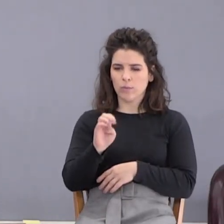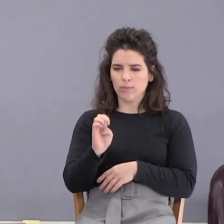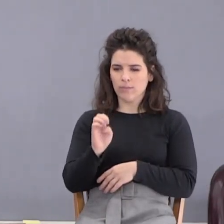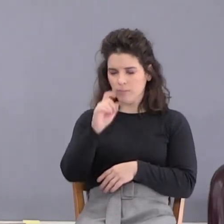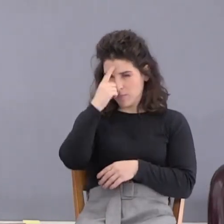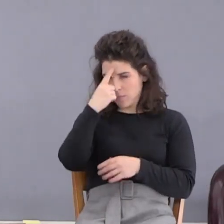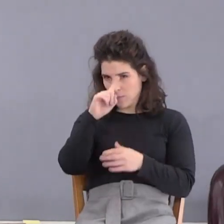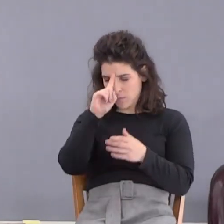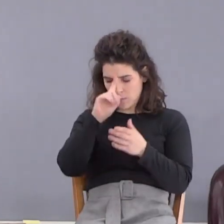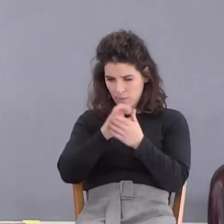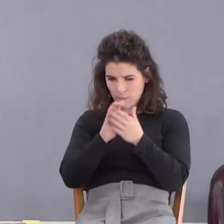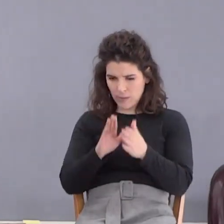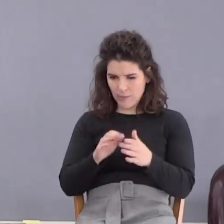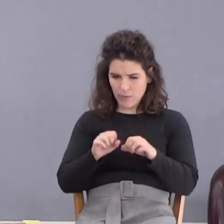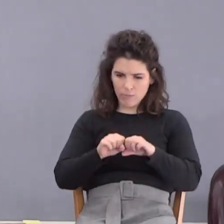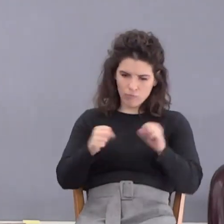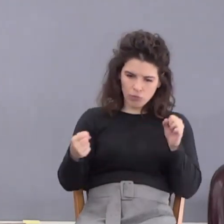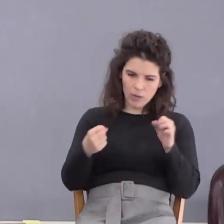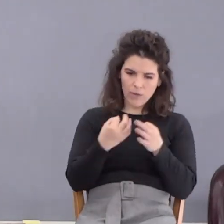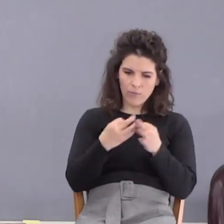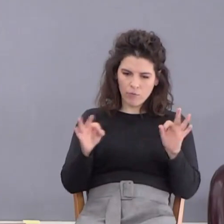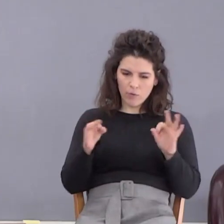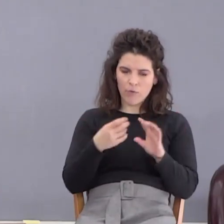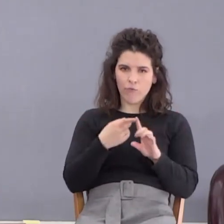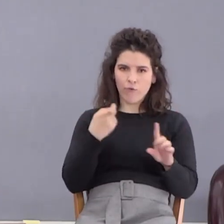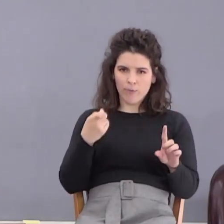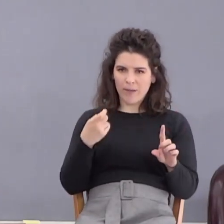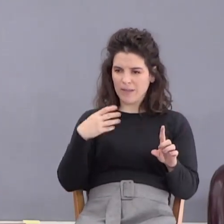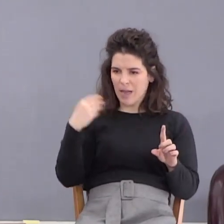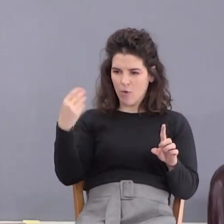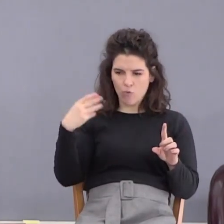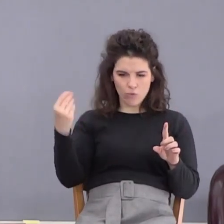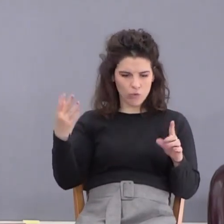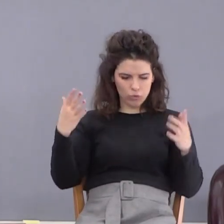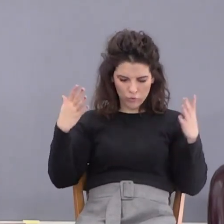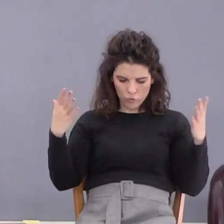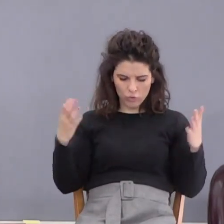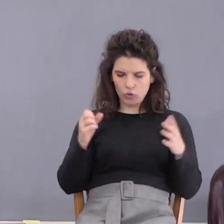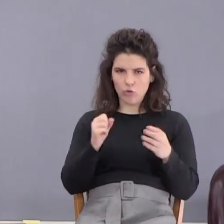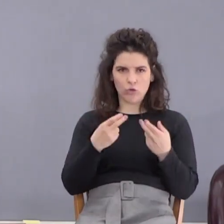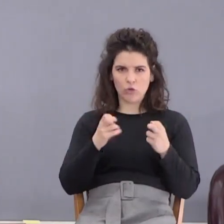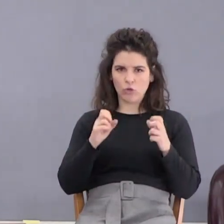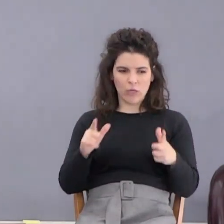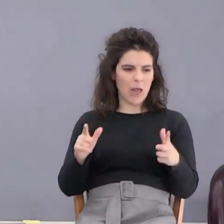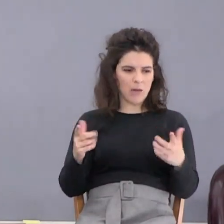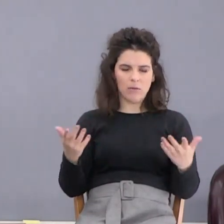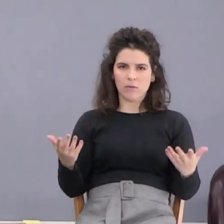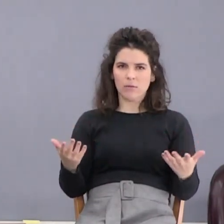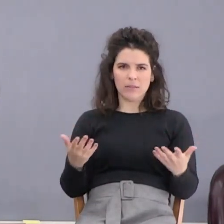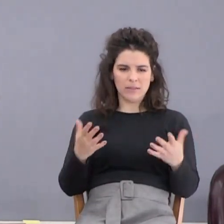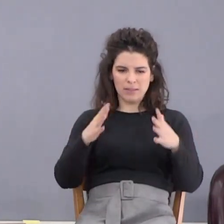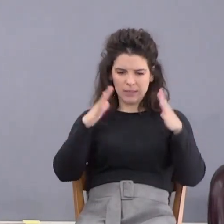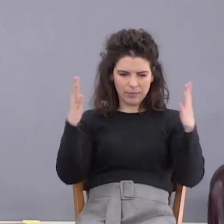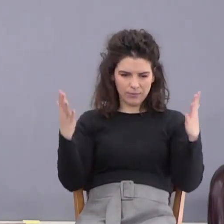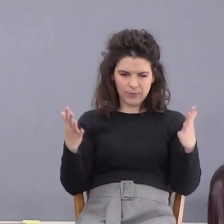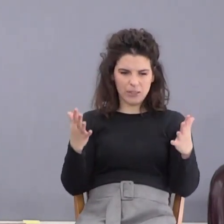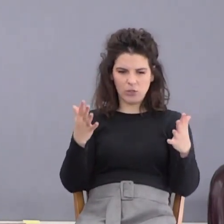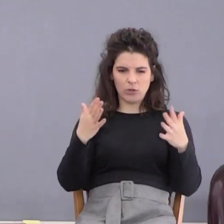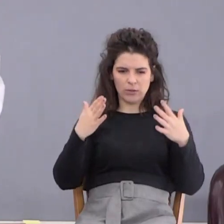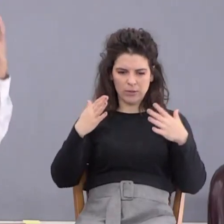we got to break free from this outer shell, this sphere,